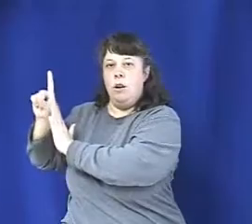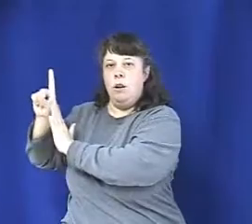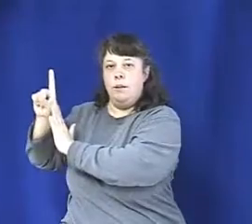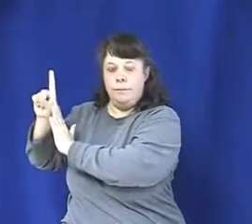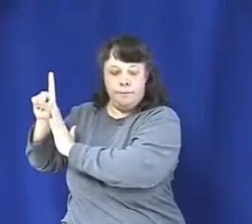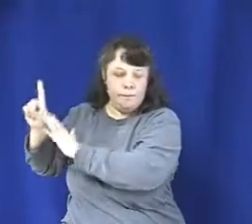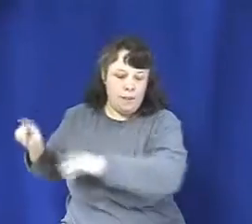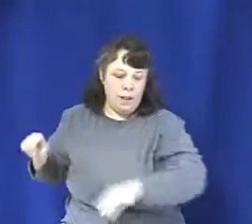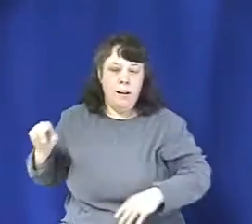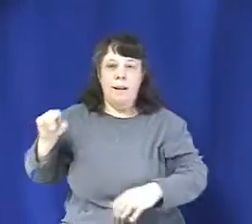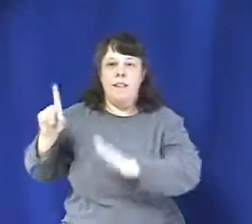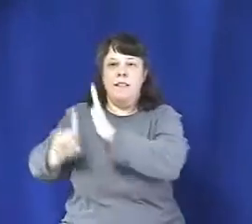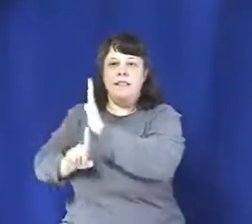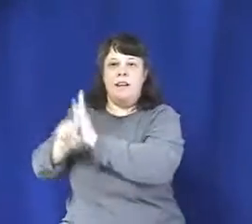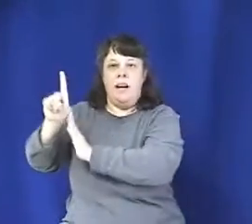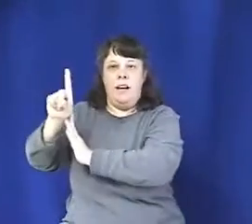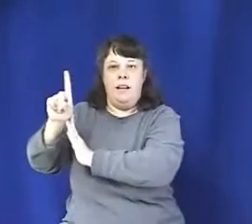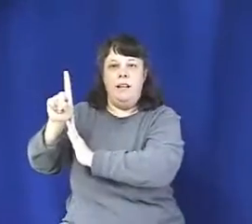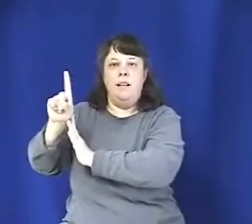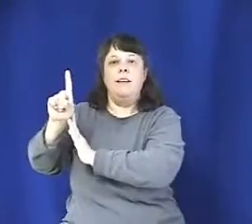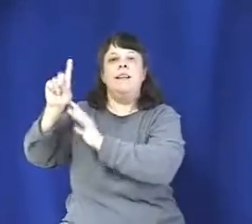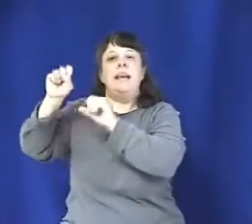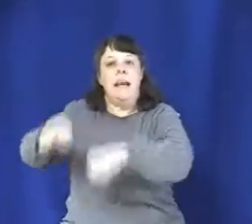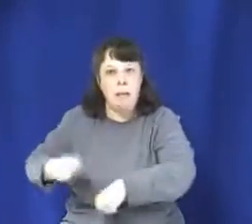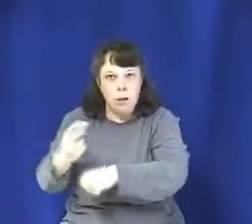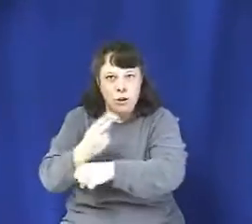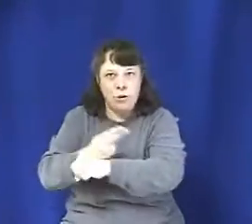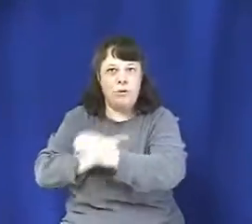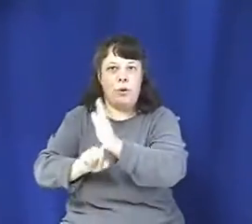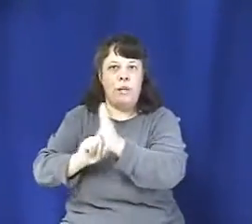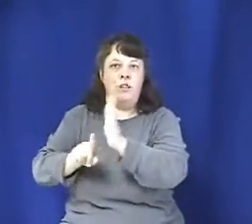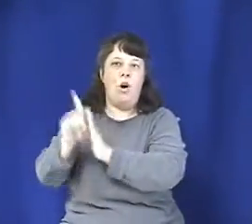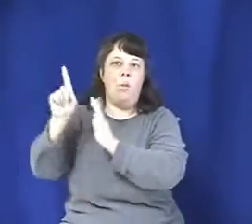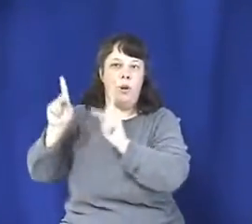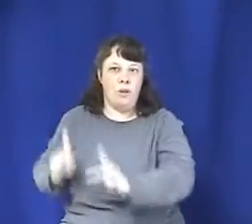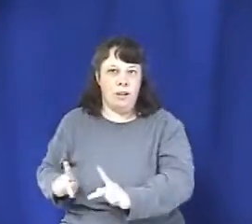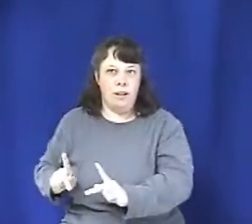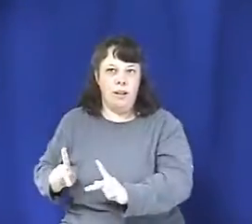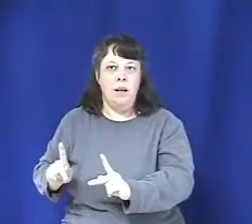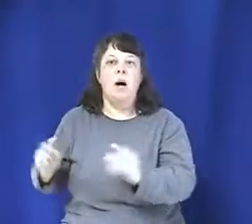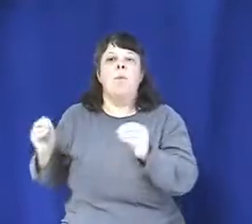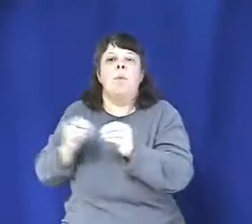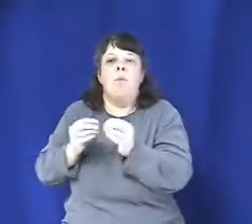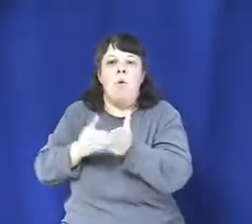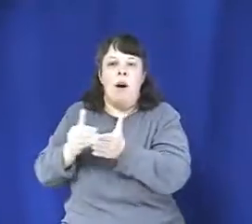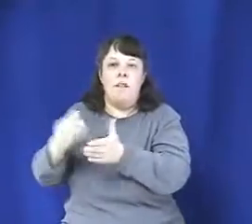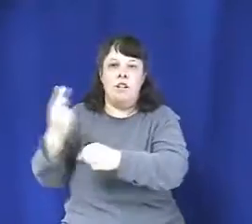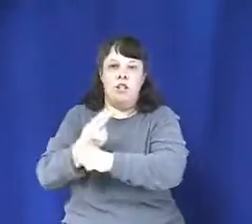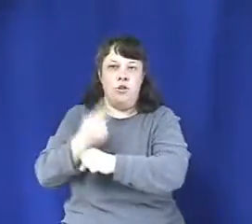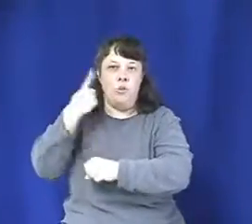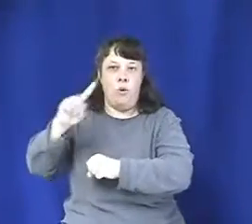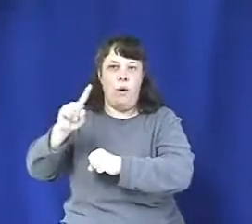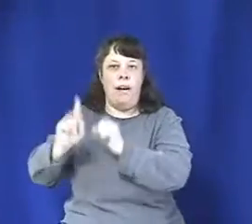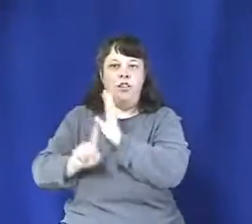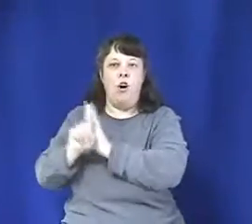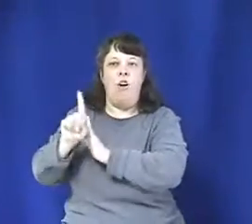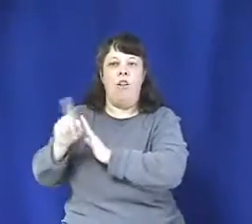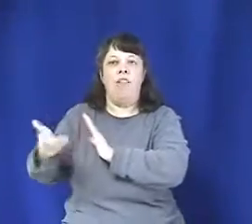Tall. This sign can be used for a tall person, but more often it's used for a tall